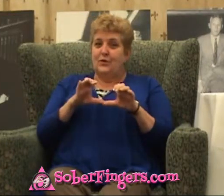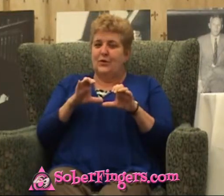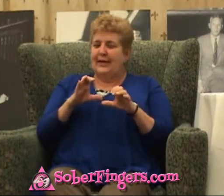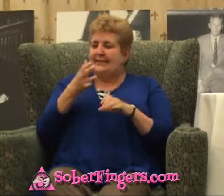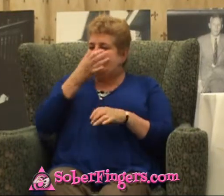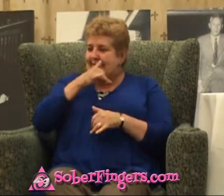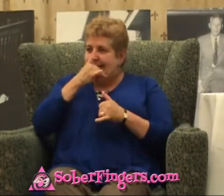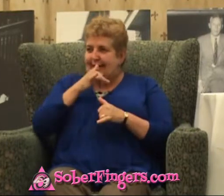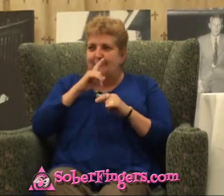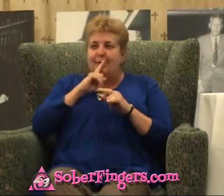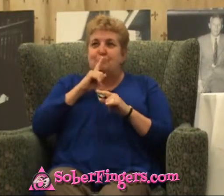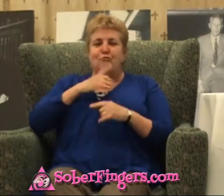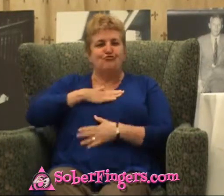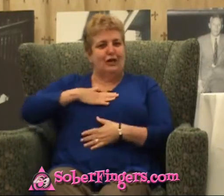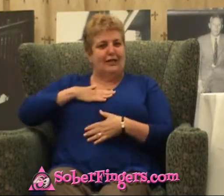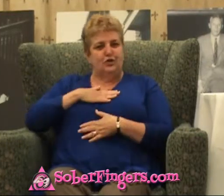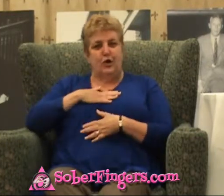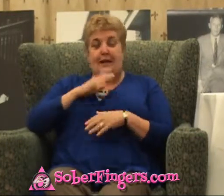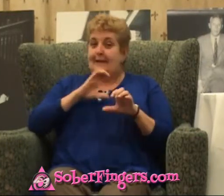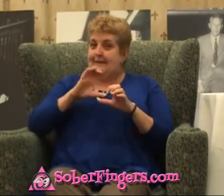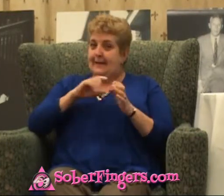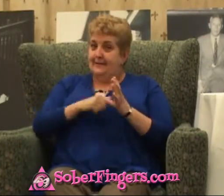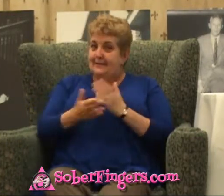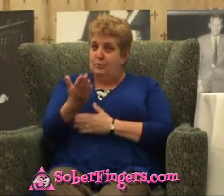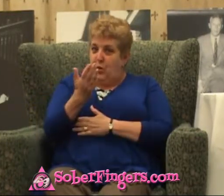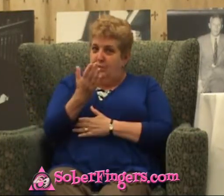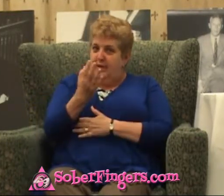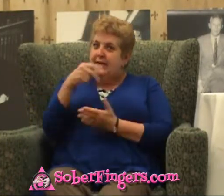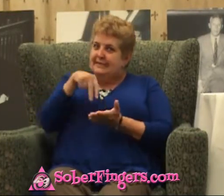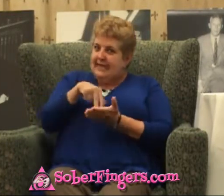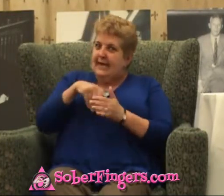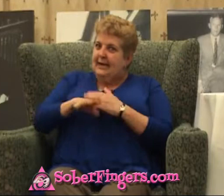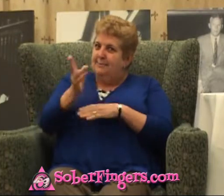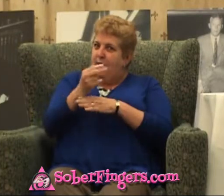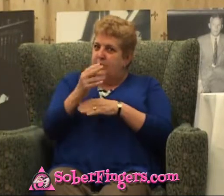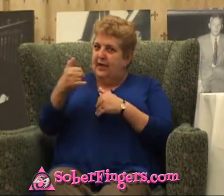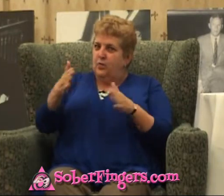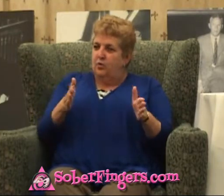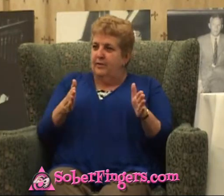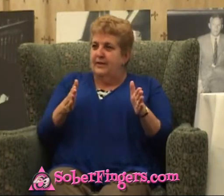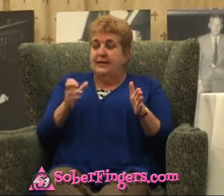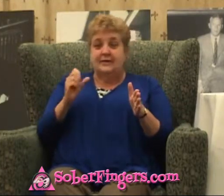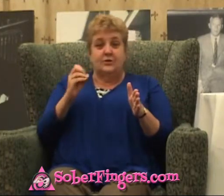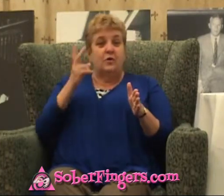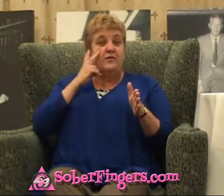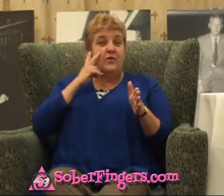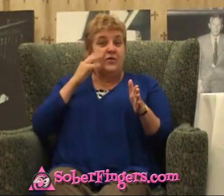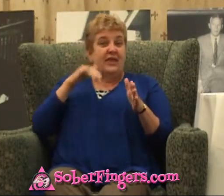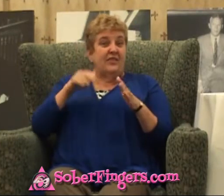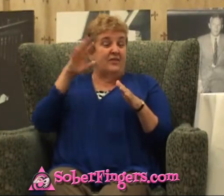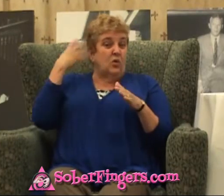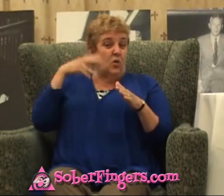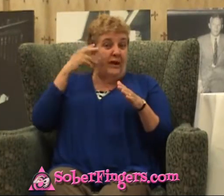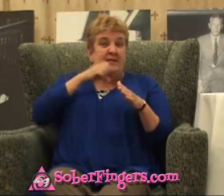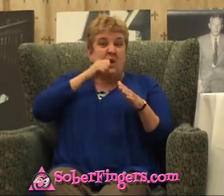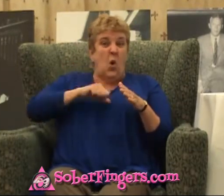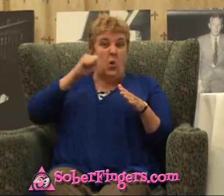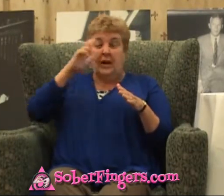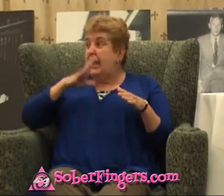really enjoy it, and I did it this morning standing in my hotel room. So if any of you saw this crazy old lady in her pajamas this morning with her hair like this, that was